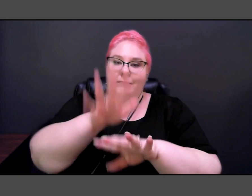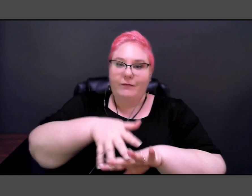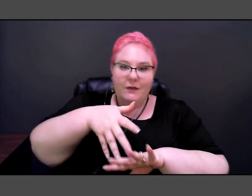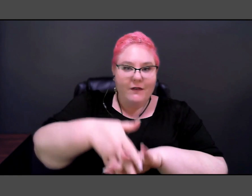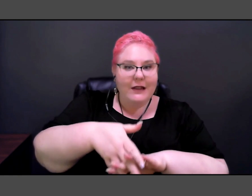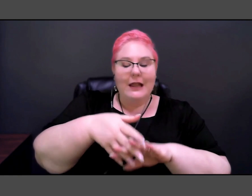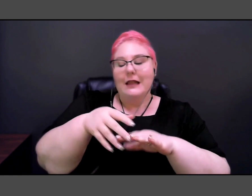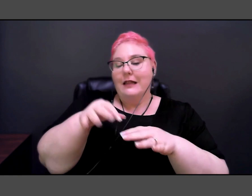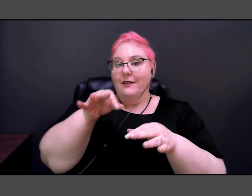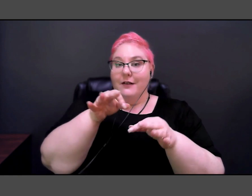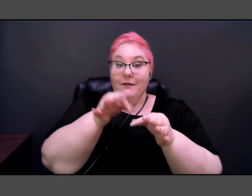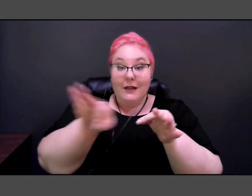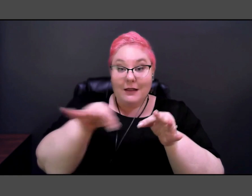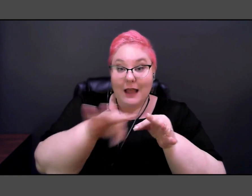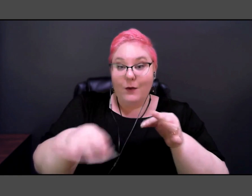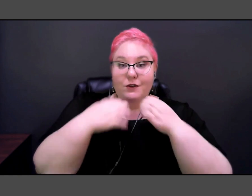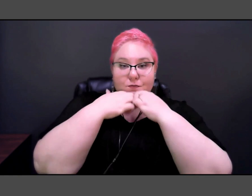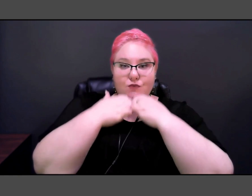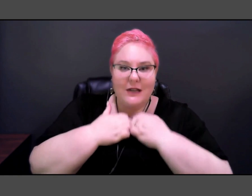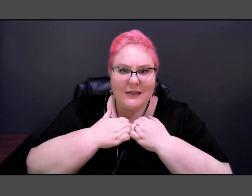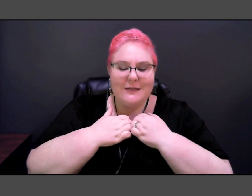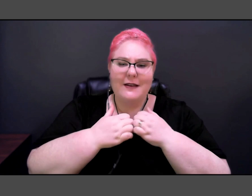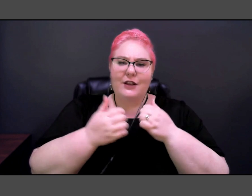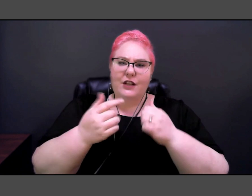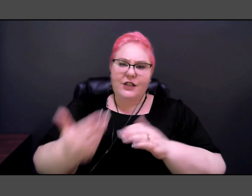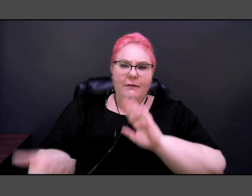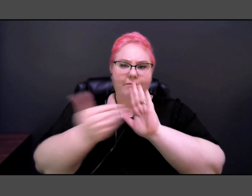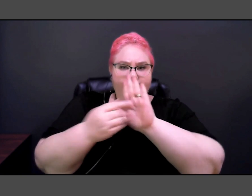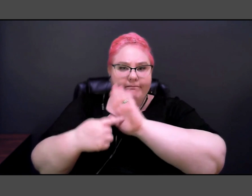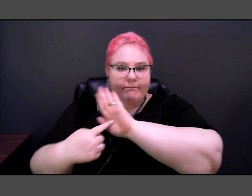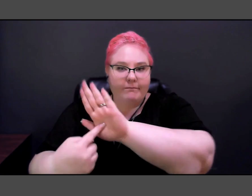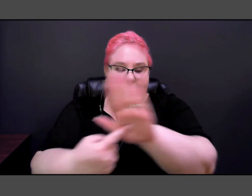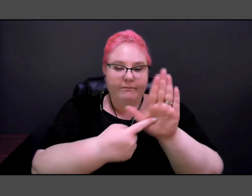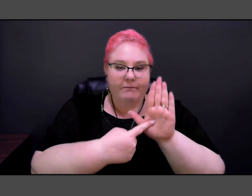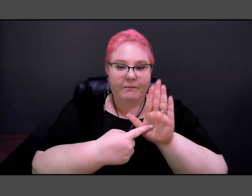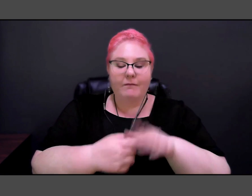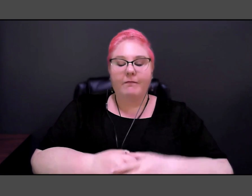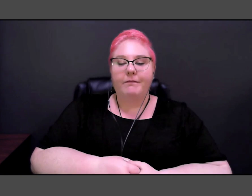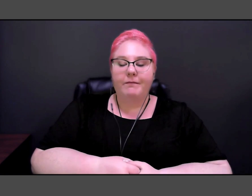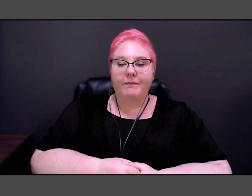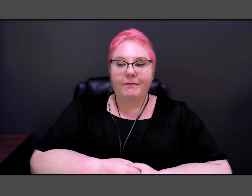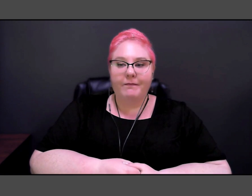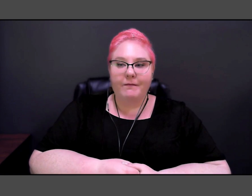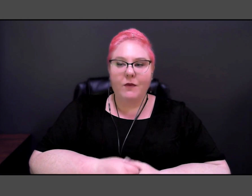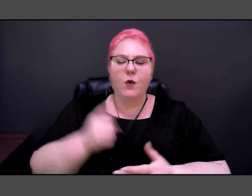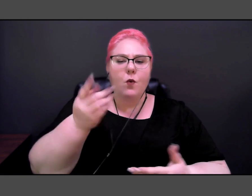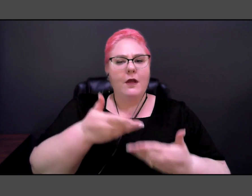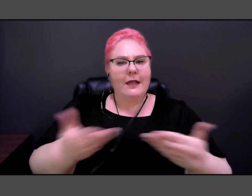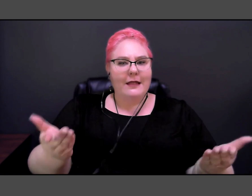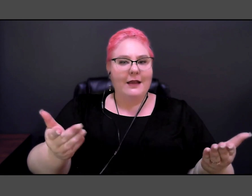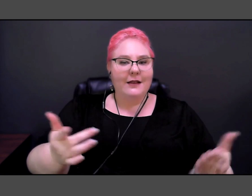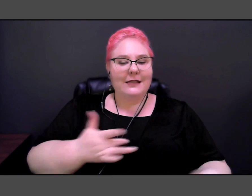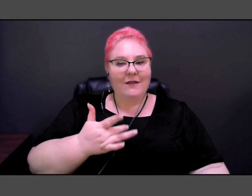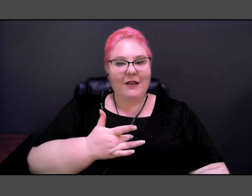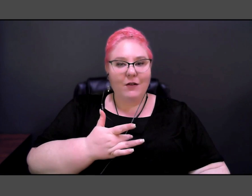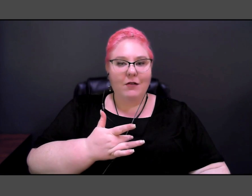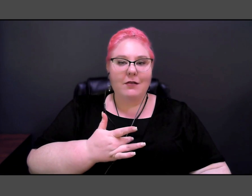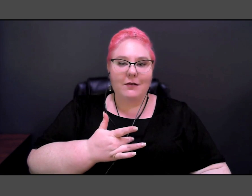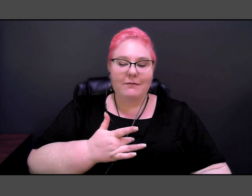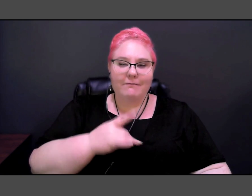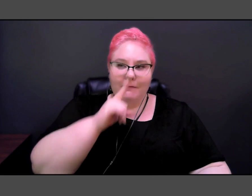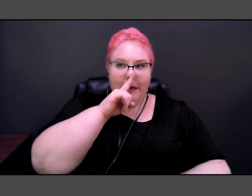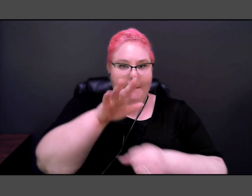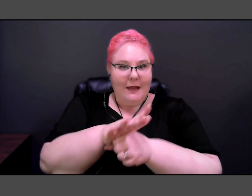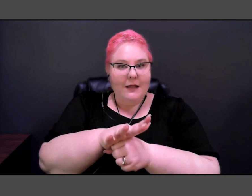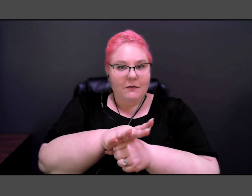and revitalization. One of the things that I feel very committed to is ensuring that we